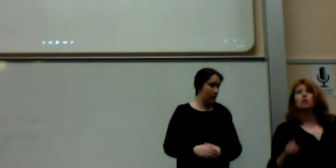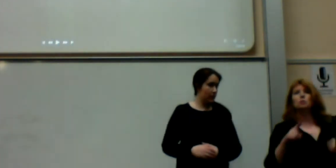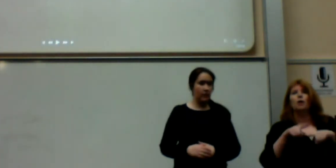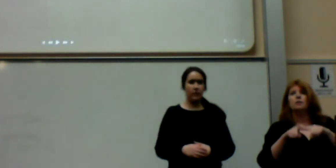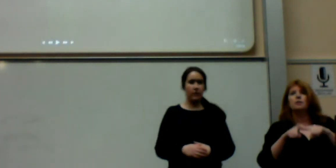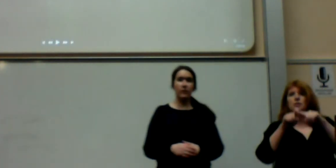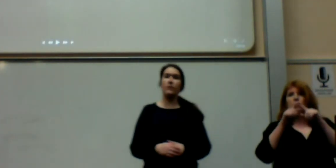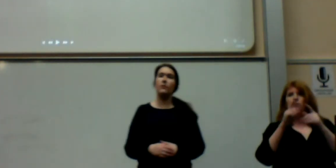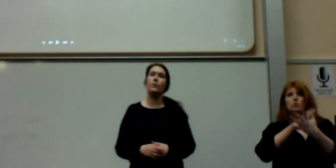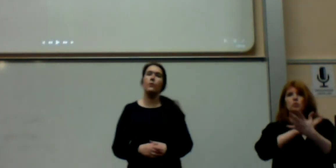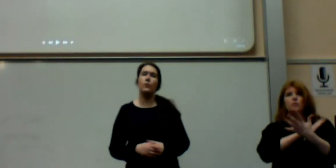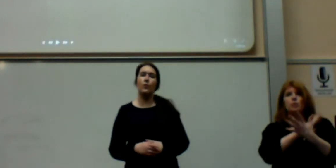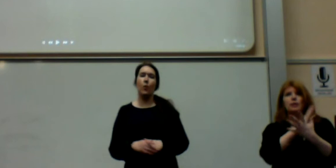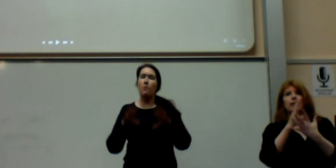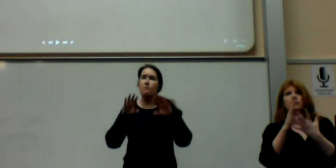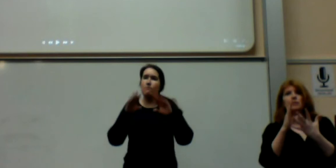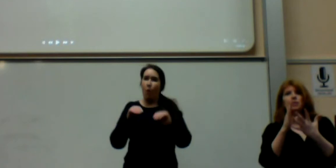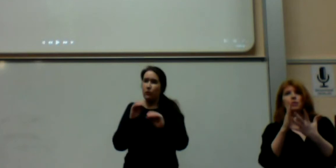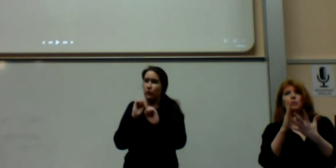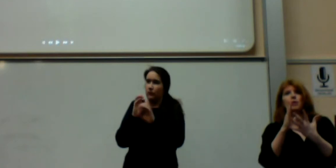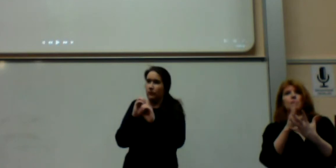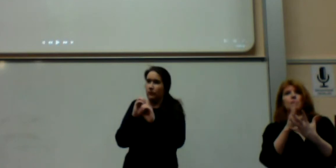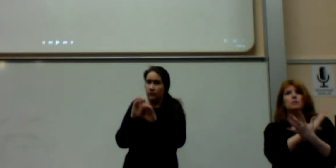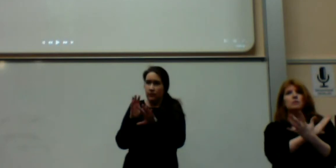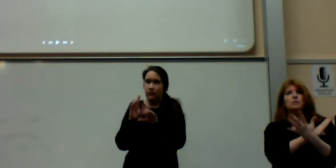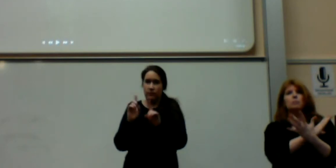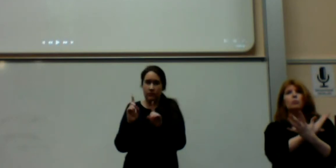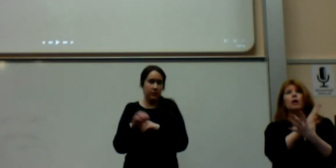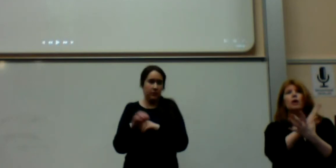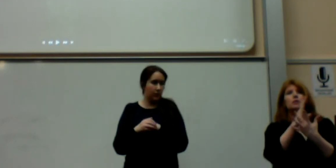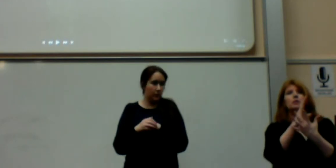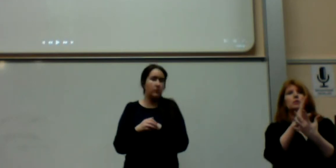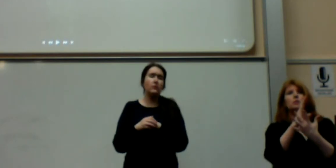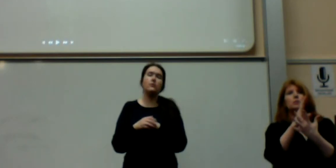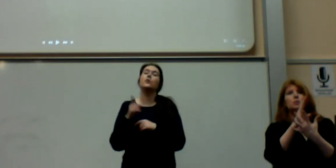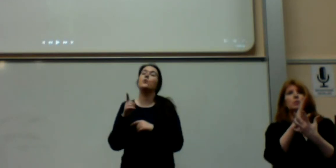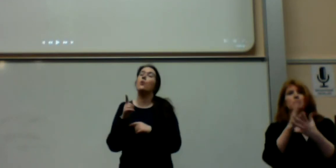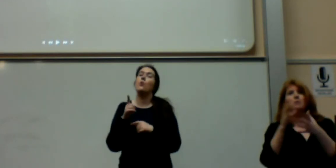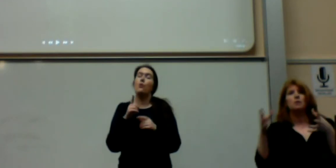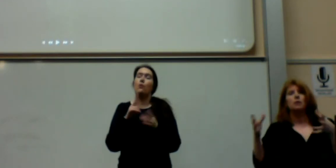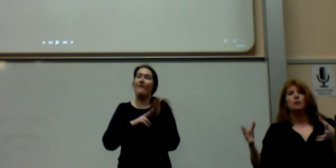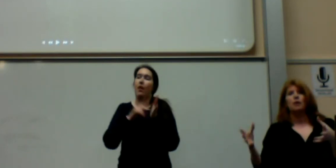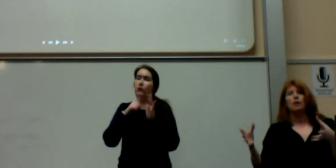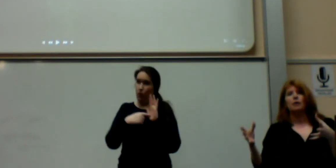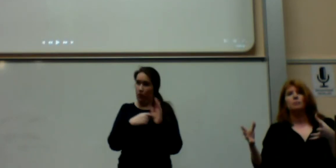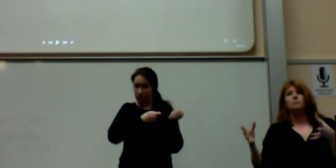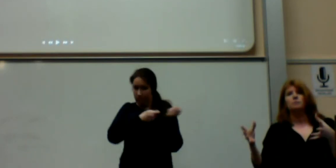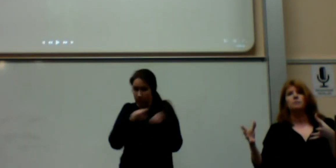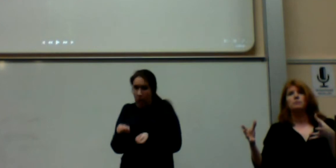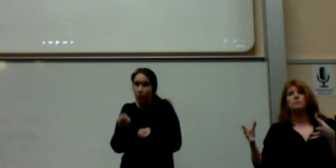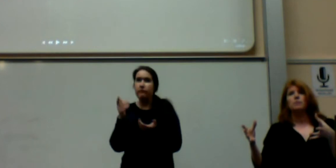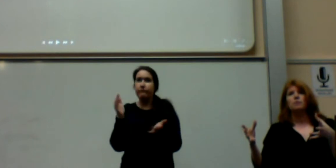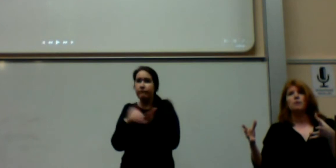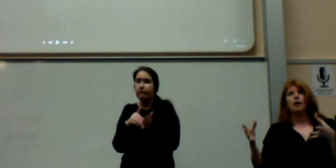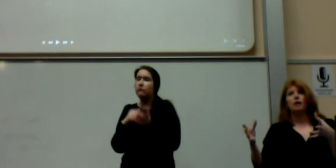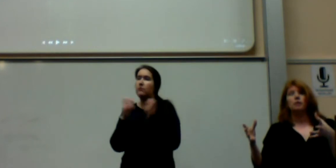Let me just pause it to give you sort of a rundown. So he's brought into the bishop's